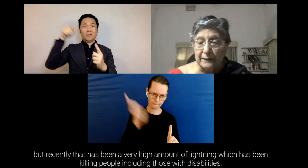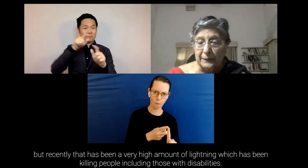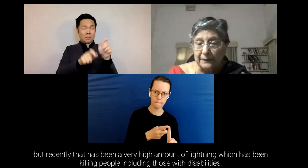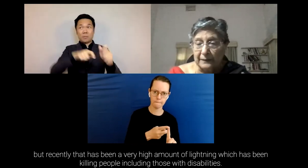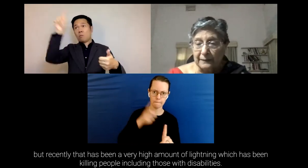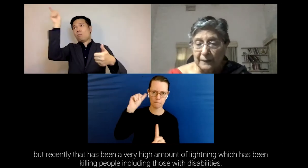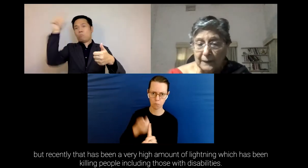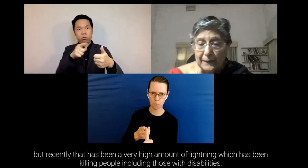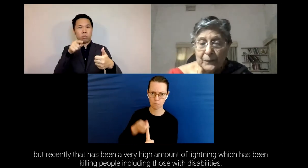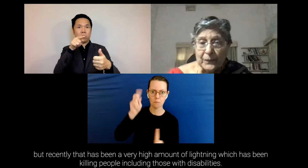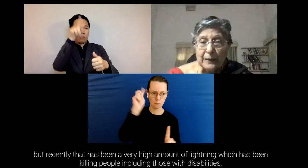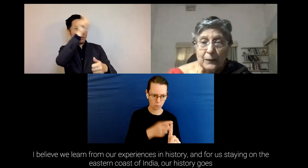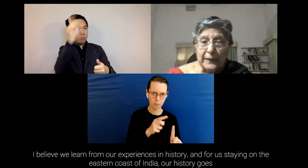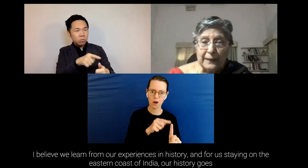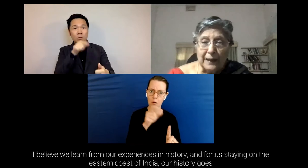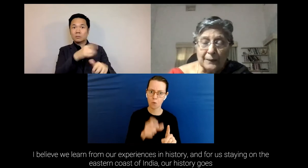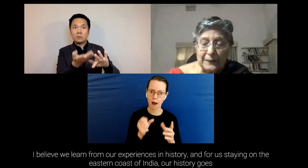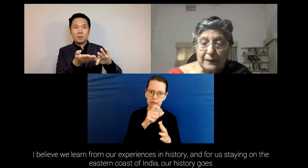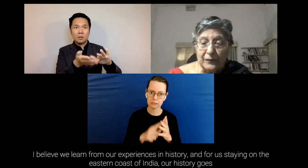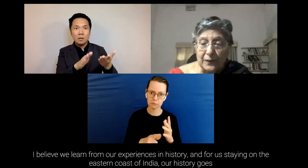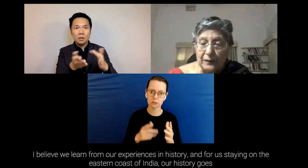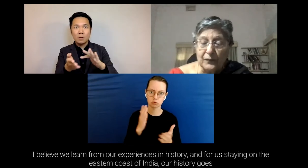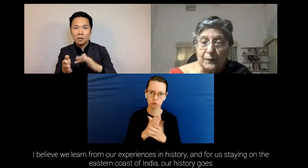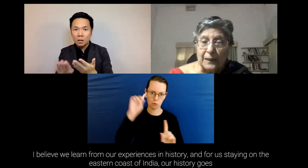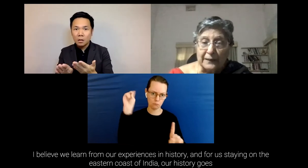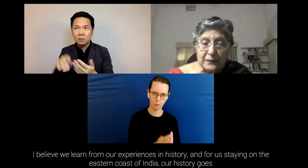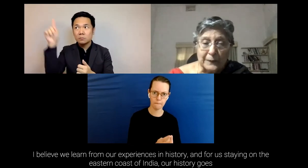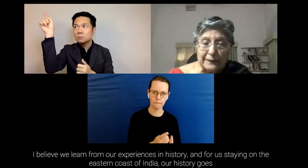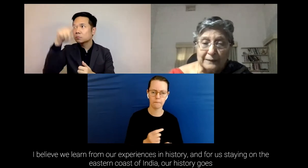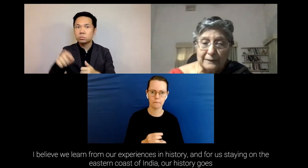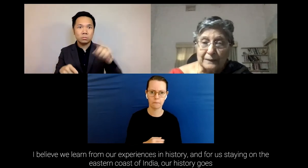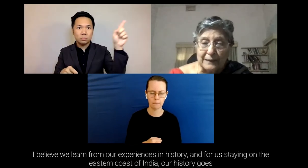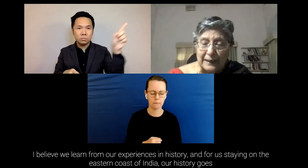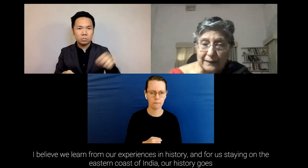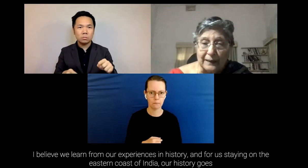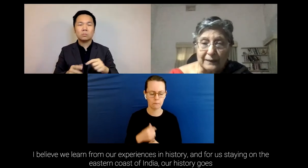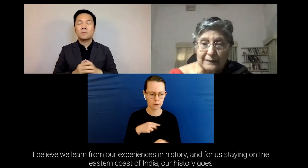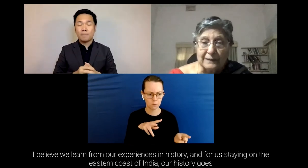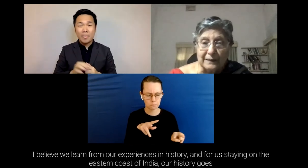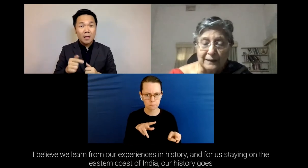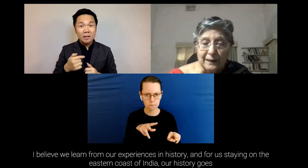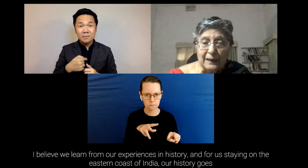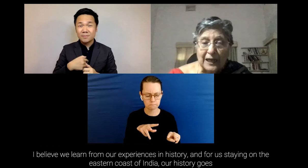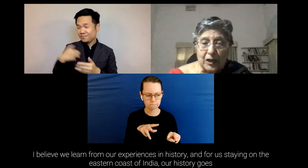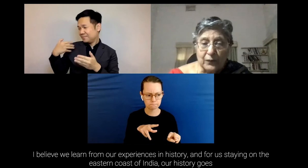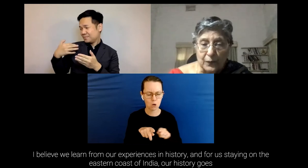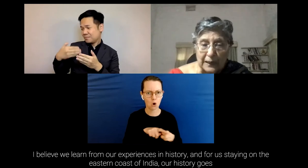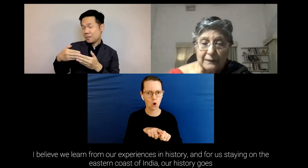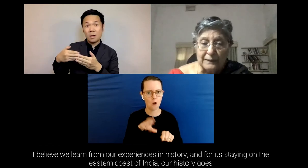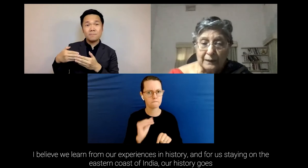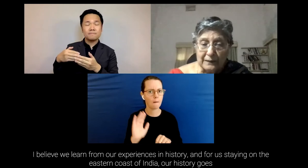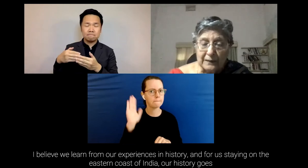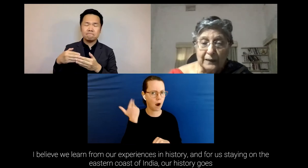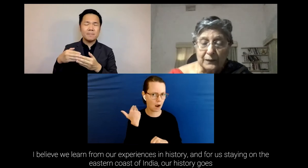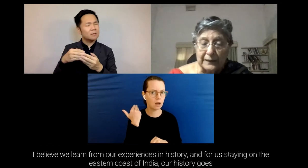with disabilities. We, I believe, learn from our experiences and our history. And for